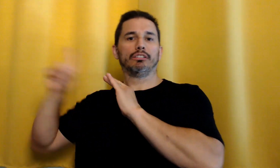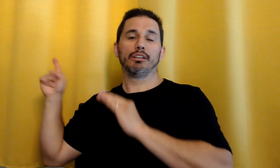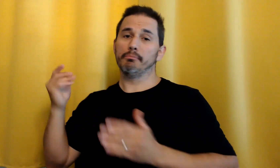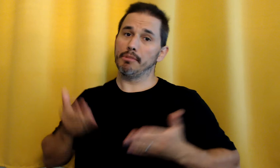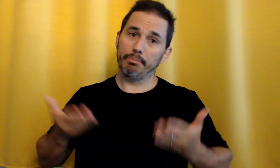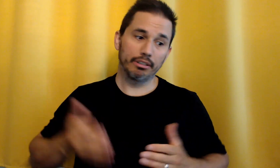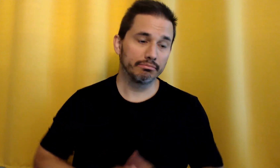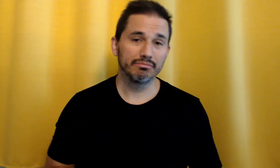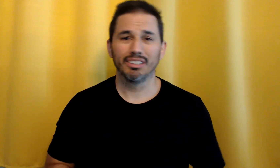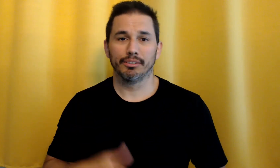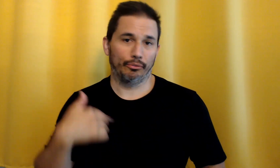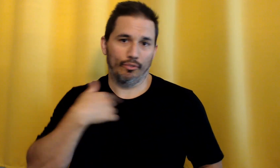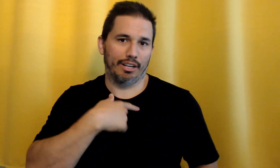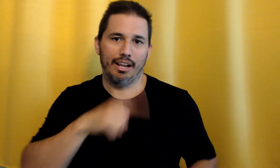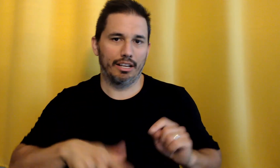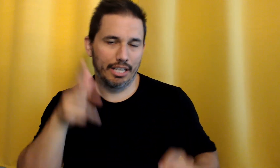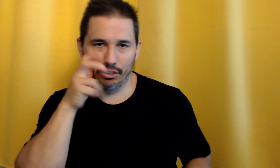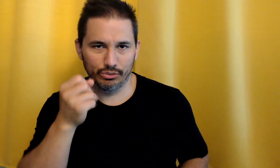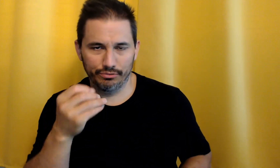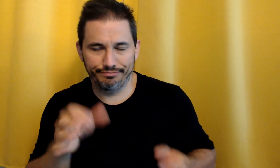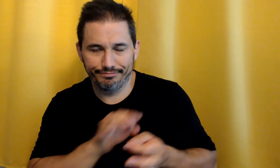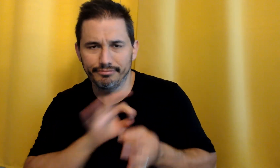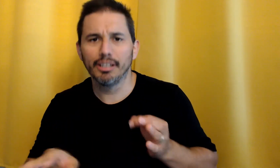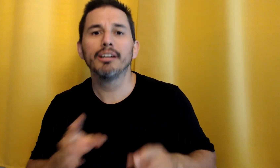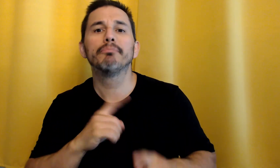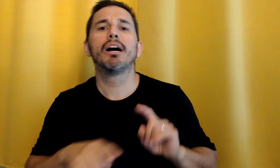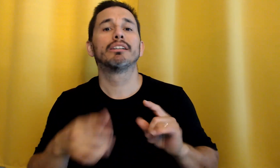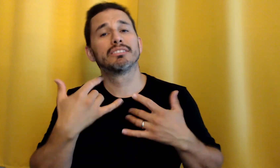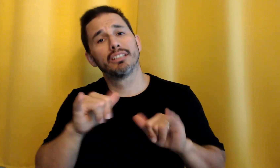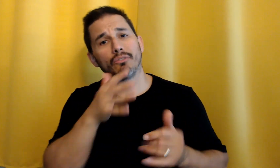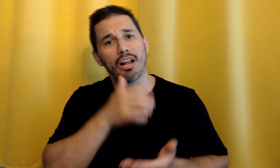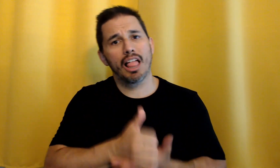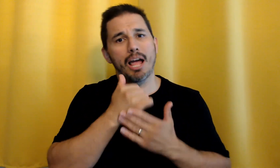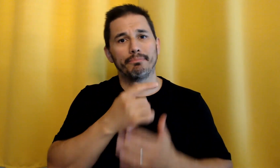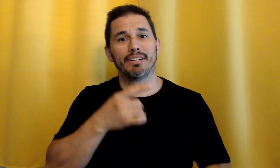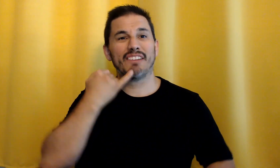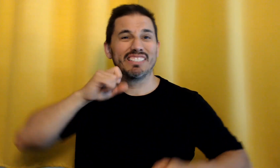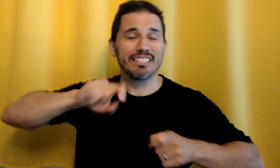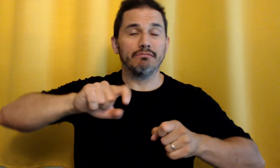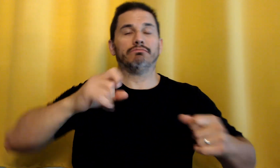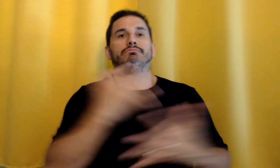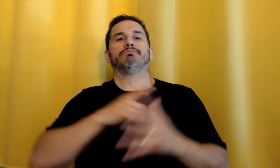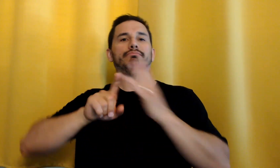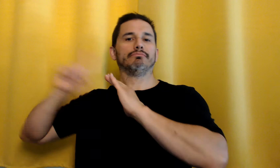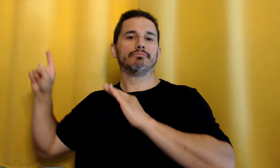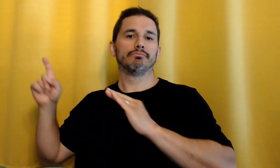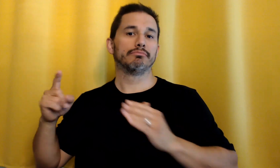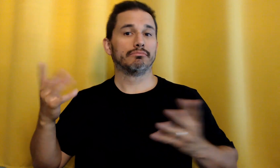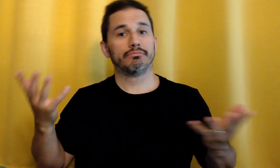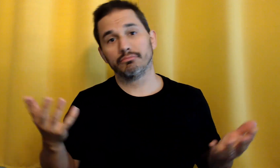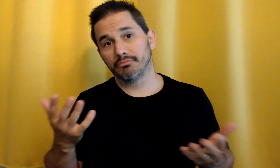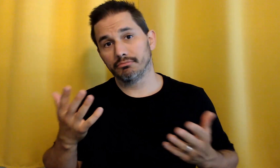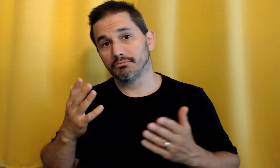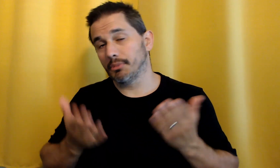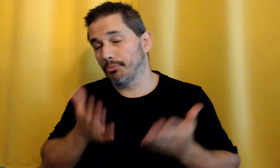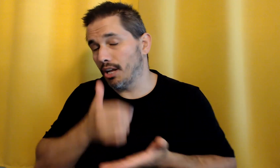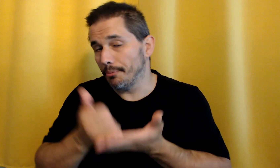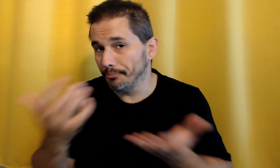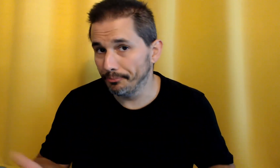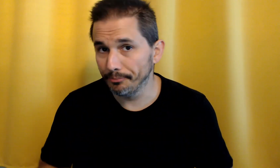alarm. And that could even scare someone enough to run away from your home if they're trying to break in. Those of us who are deaf wouldn't hear it, but it